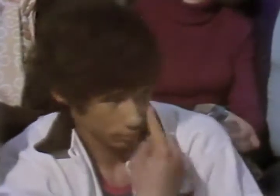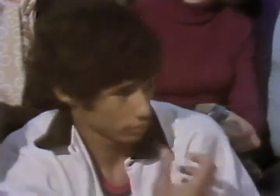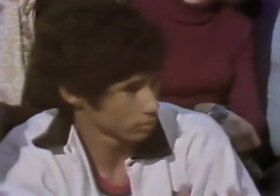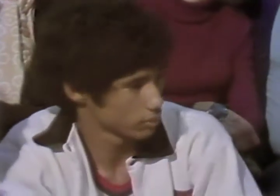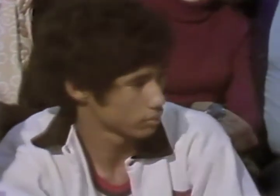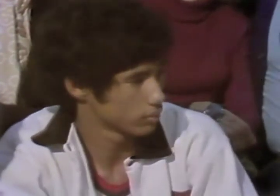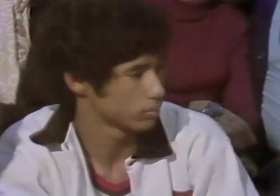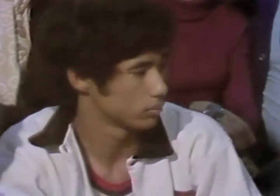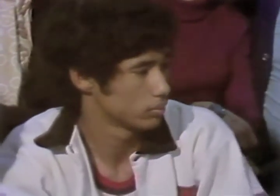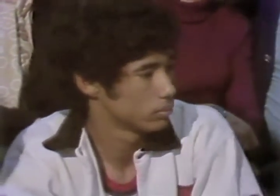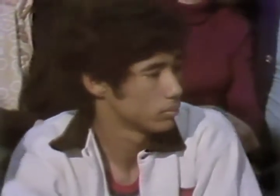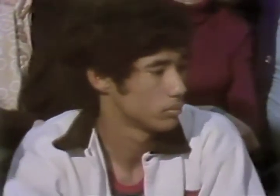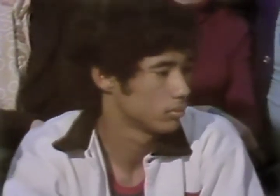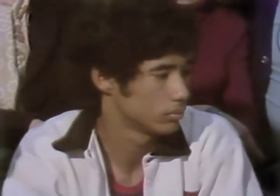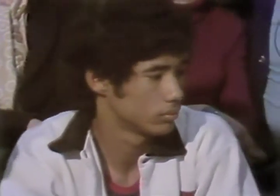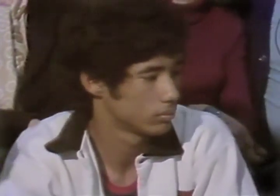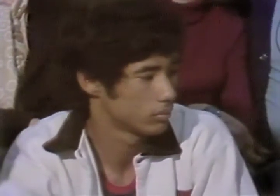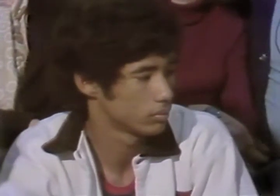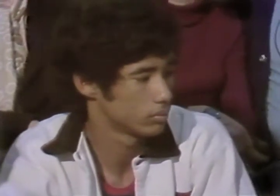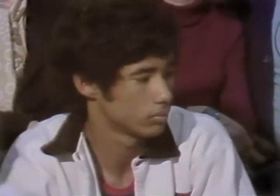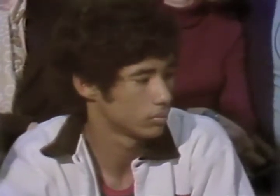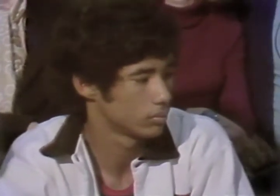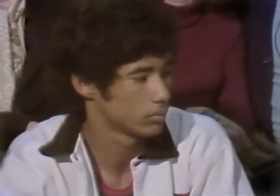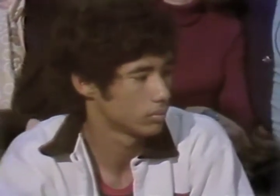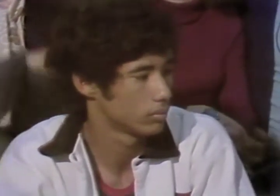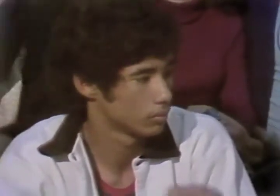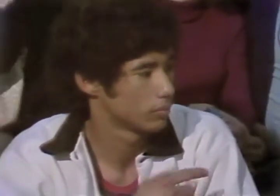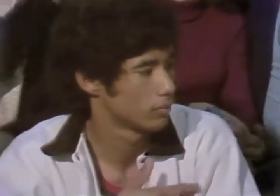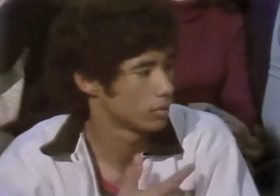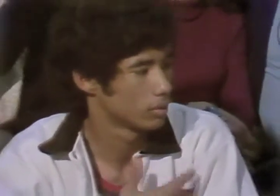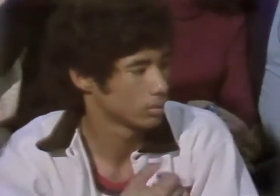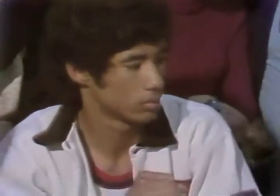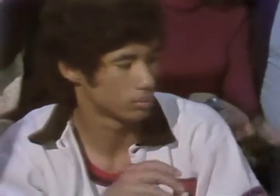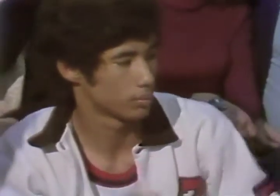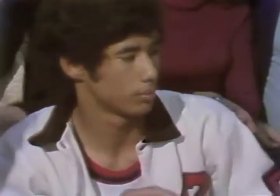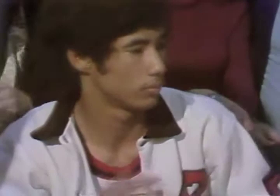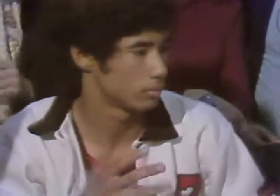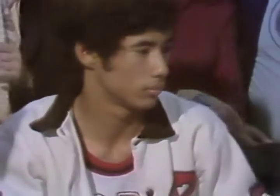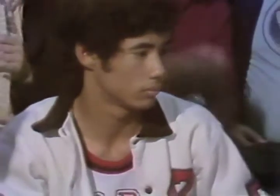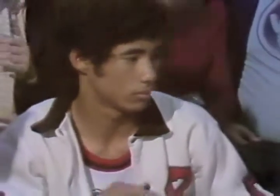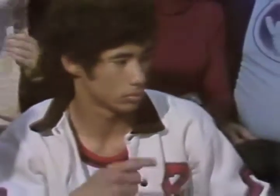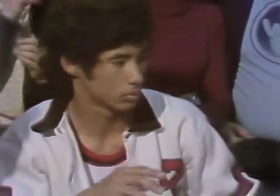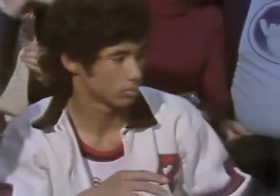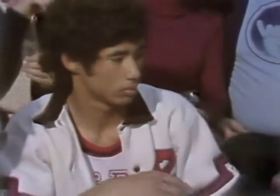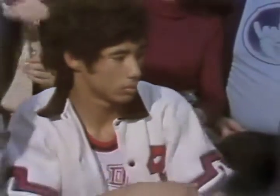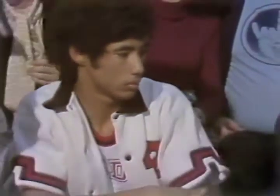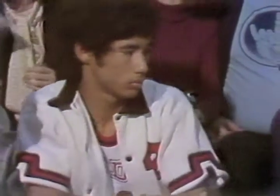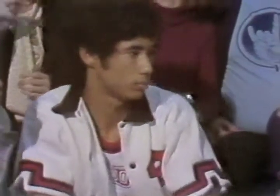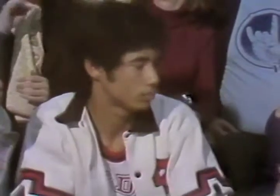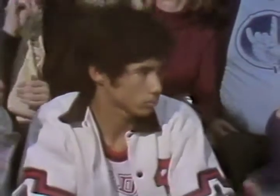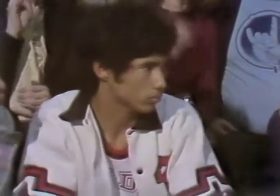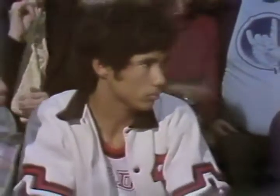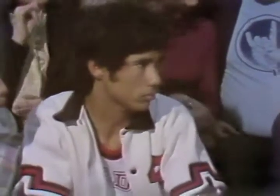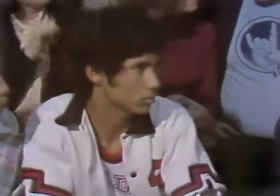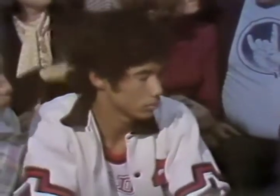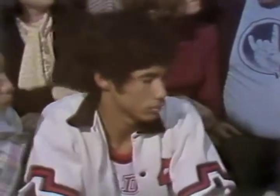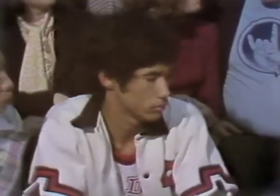My eyes. My eyes. How do you see? And I can feel the vibrations or